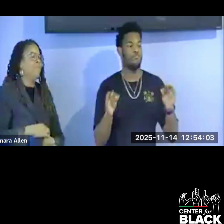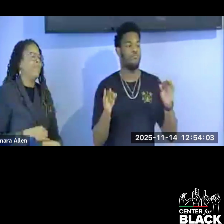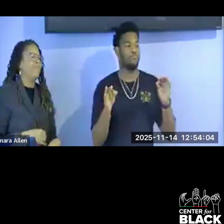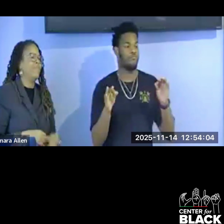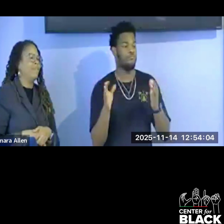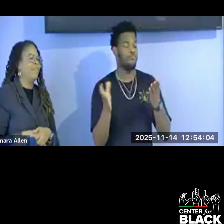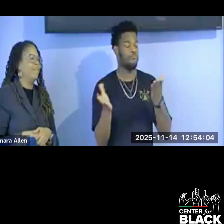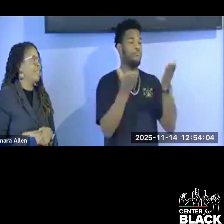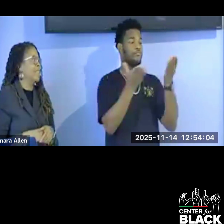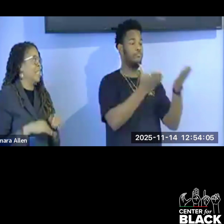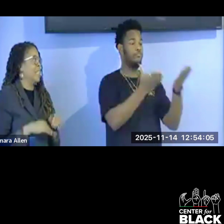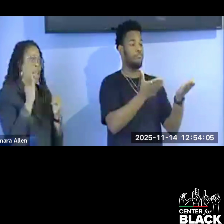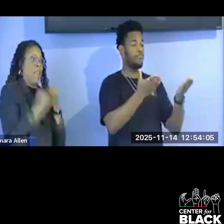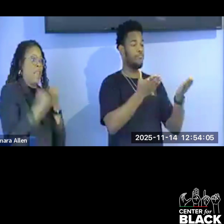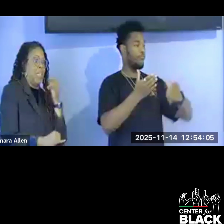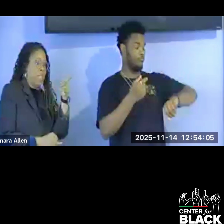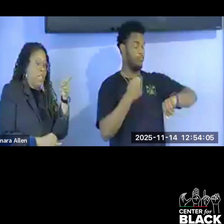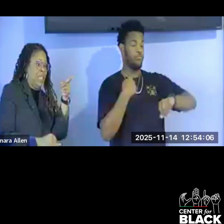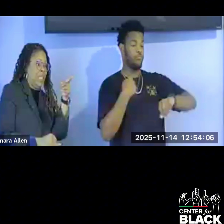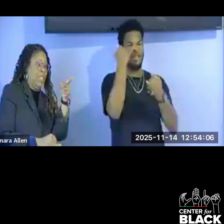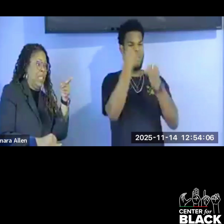of whiteness.